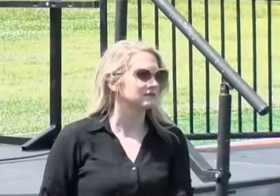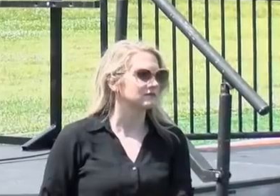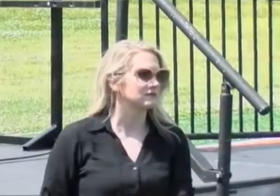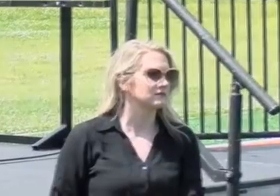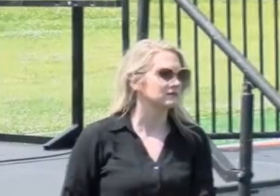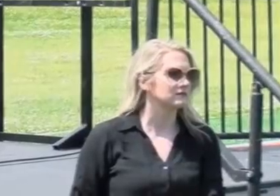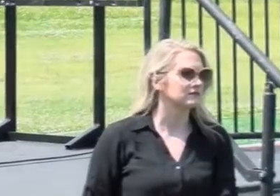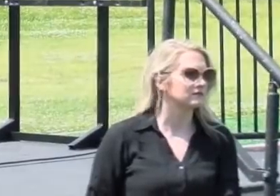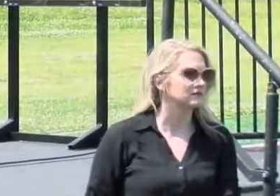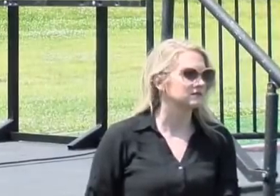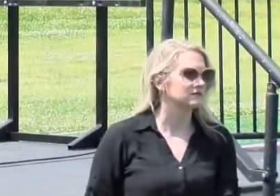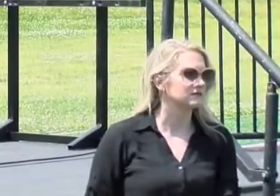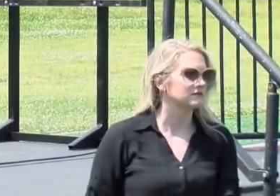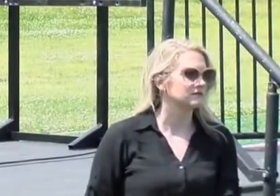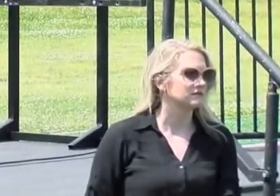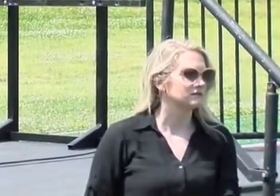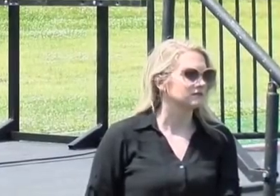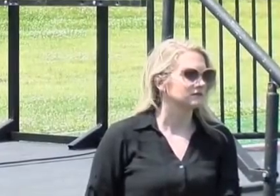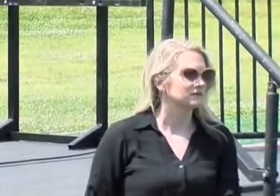Chloe Andrini.